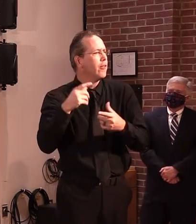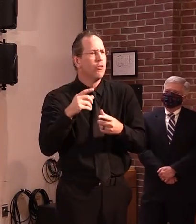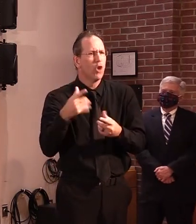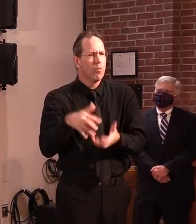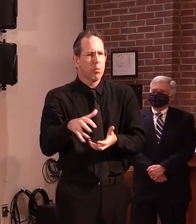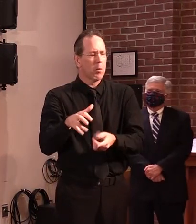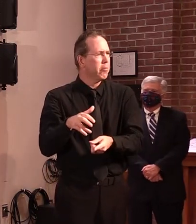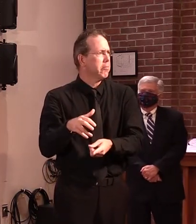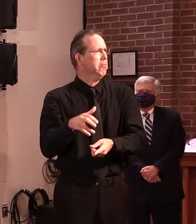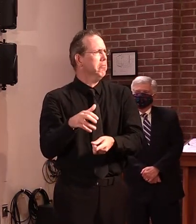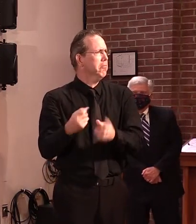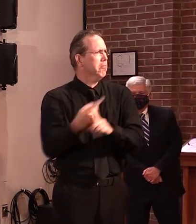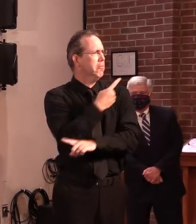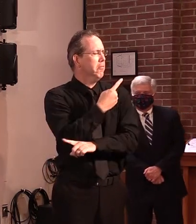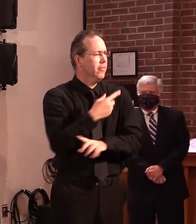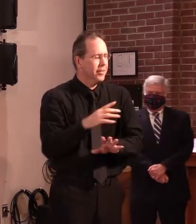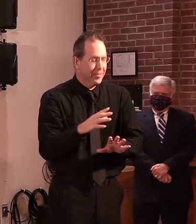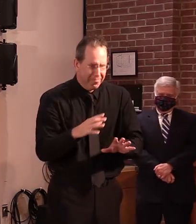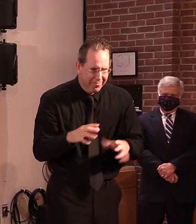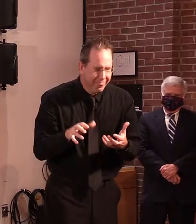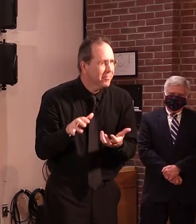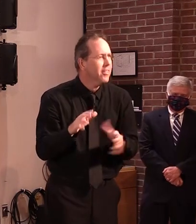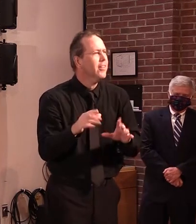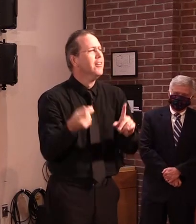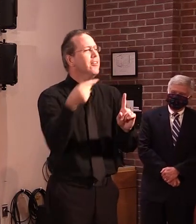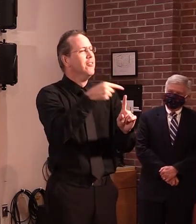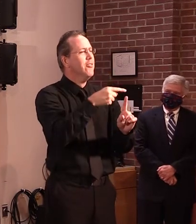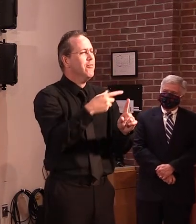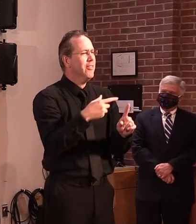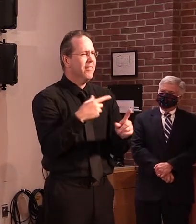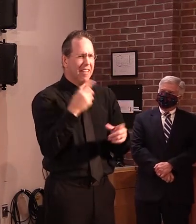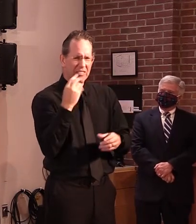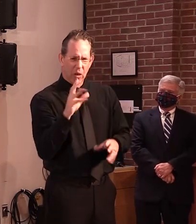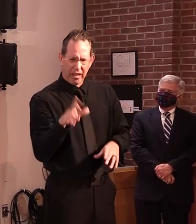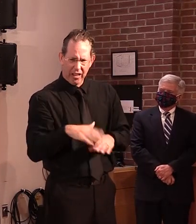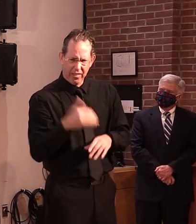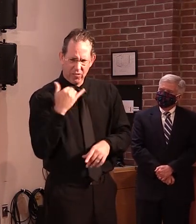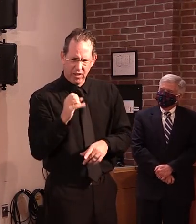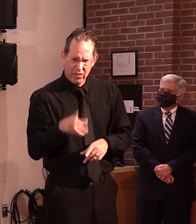Hope everything's okay on the other end of the line. The dogs got excited.